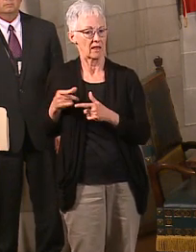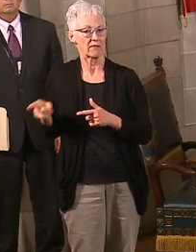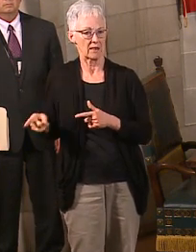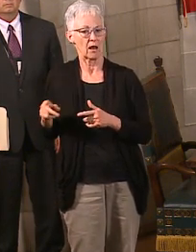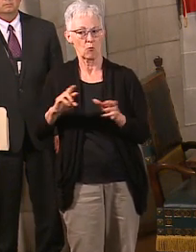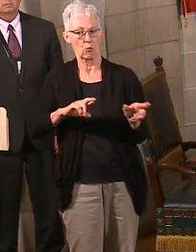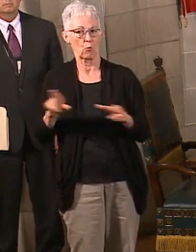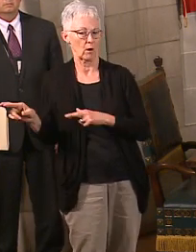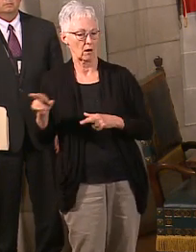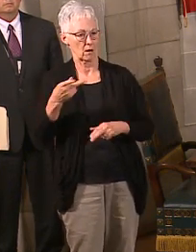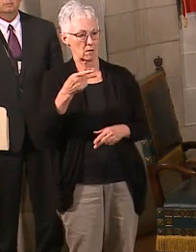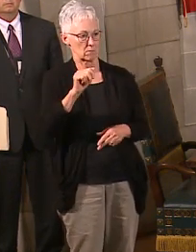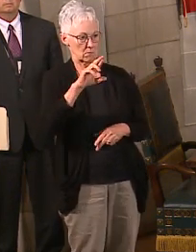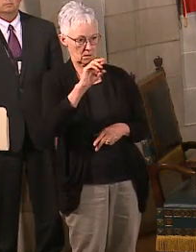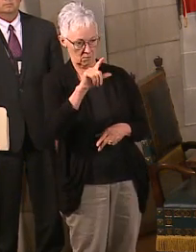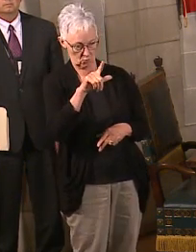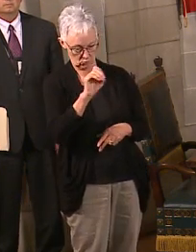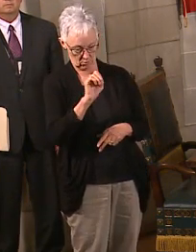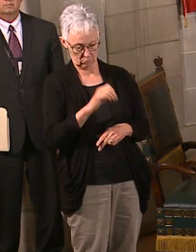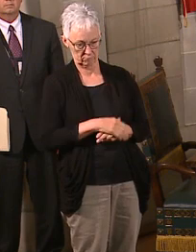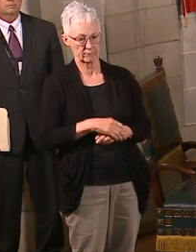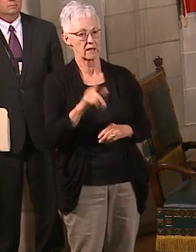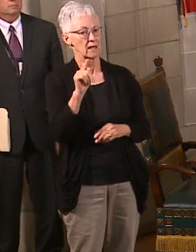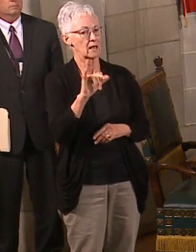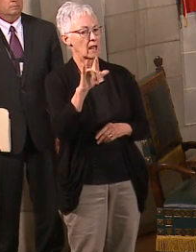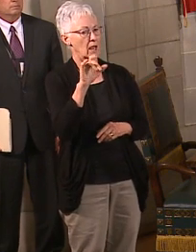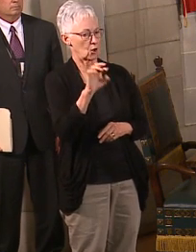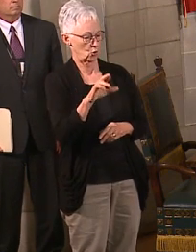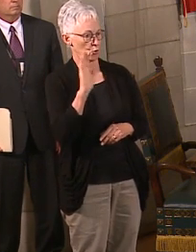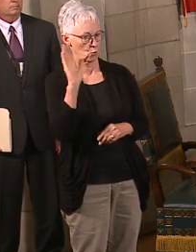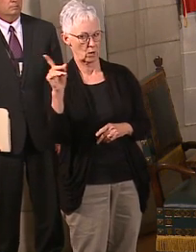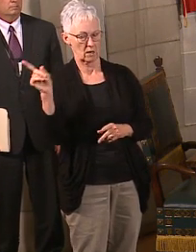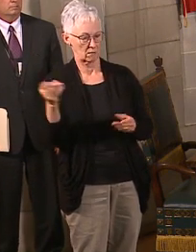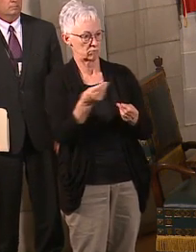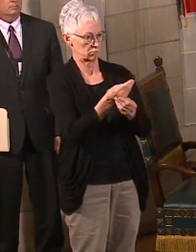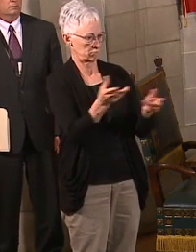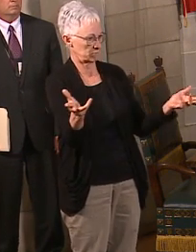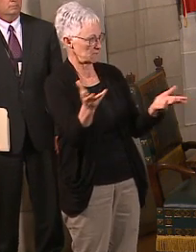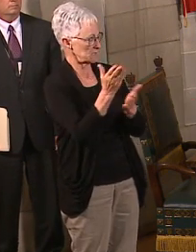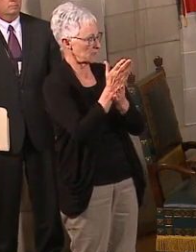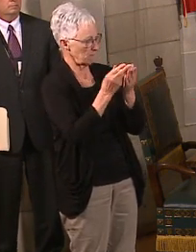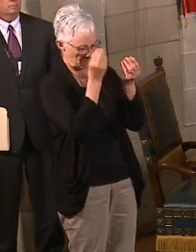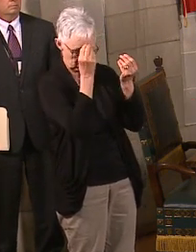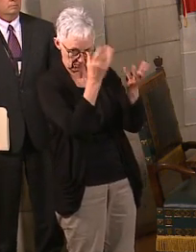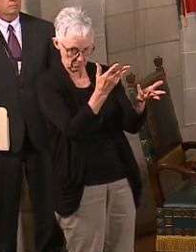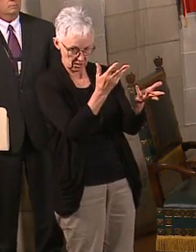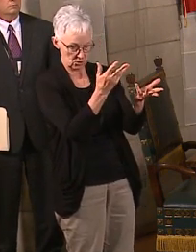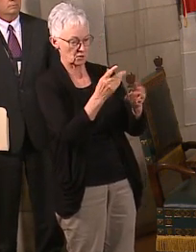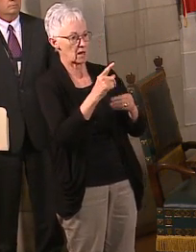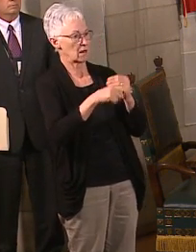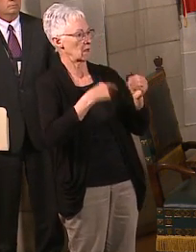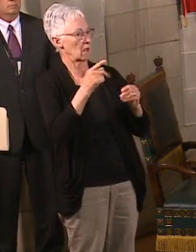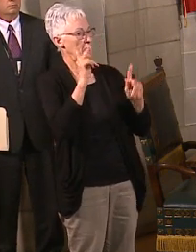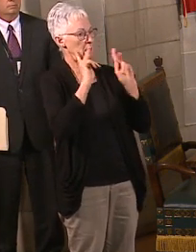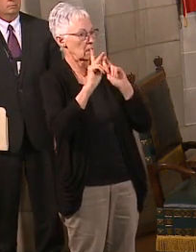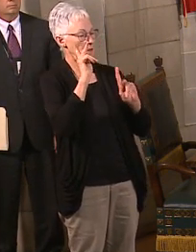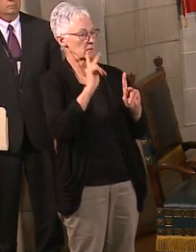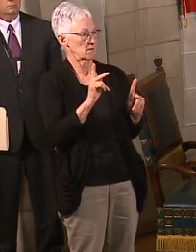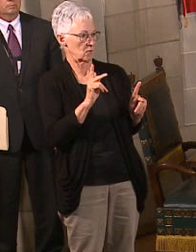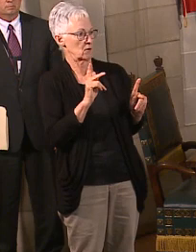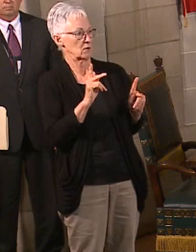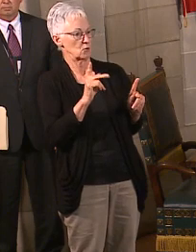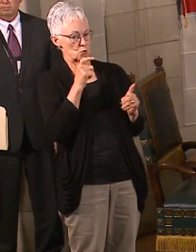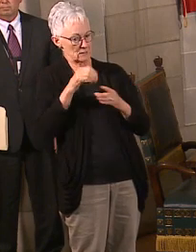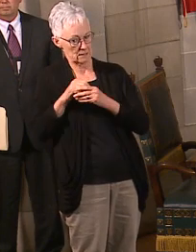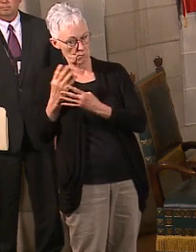here after we get done with our press conference today on what our population looks like, especially given the folks around parole, because there's been criticism